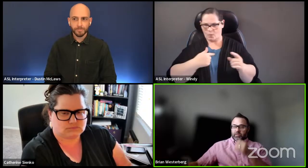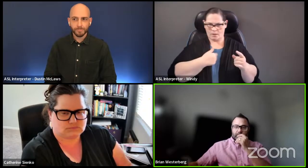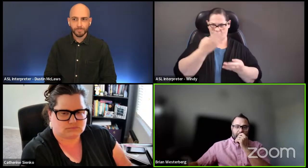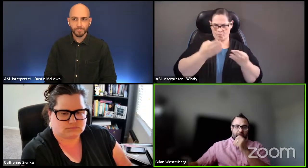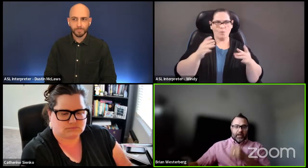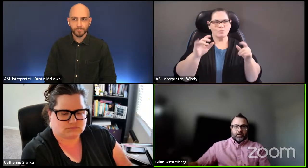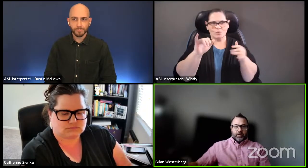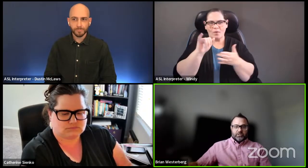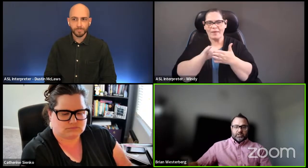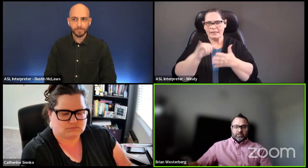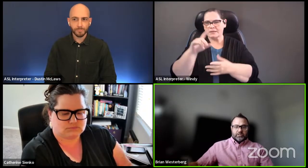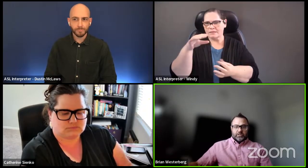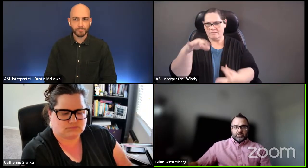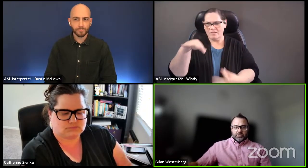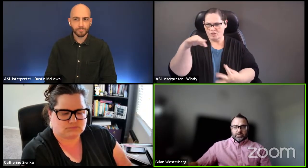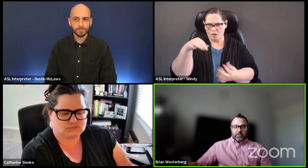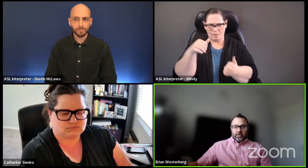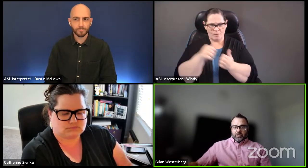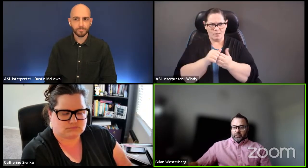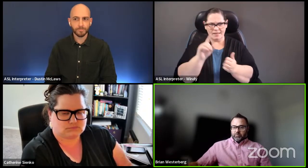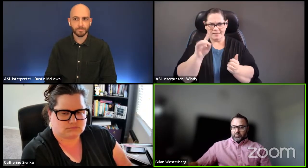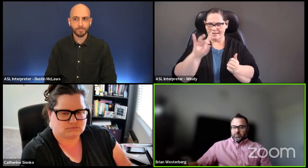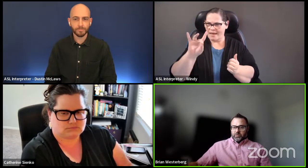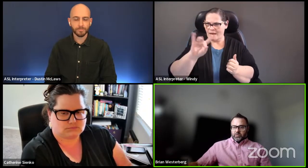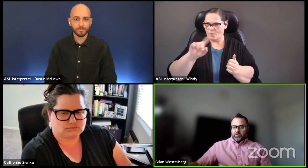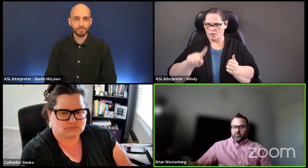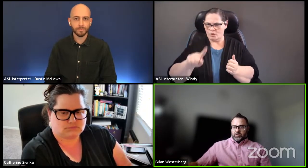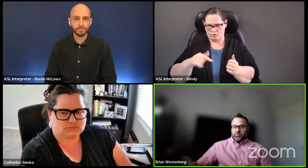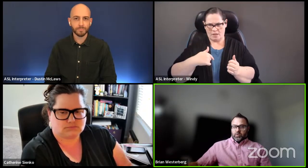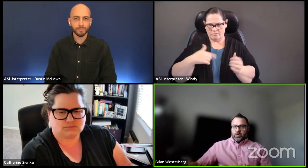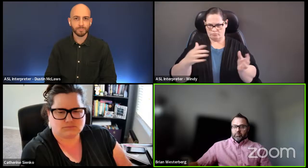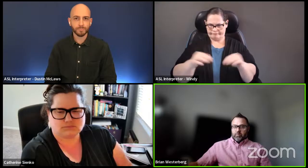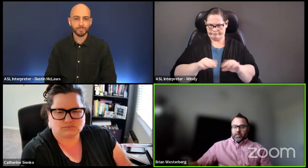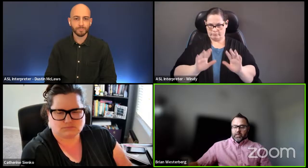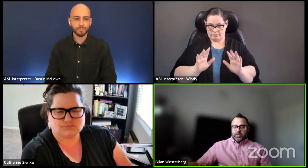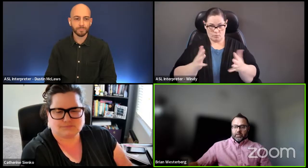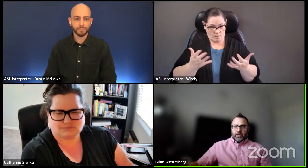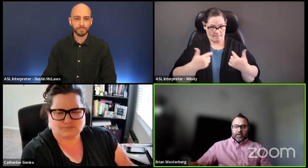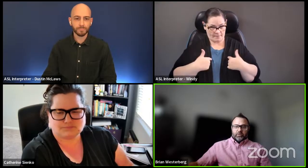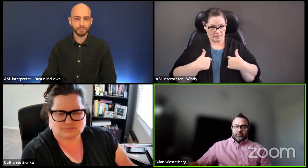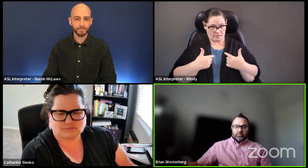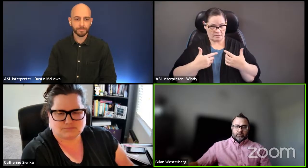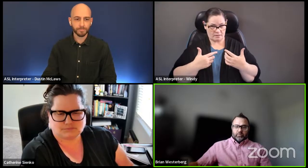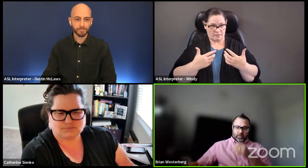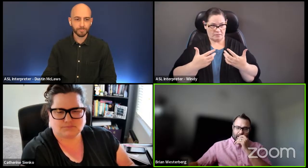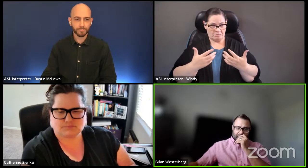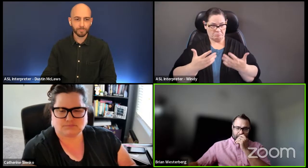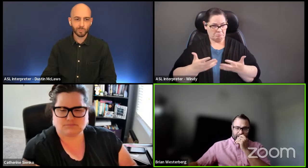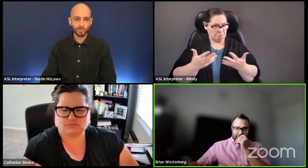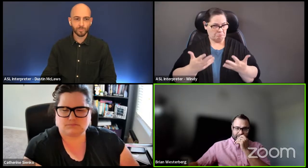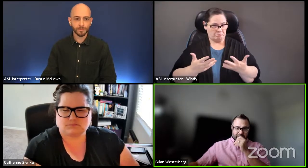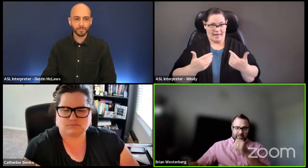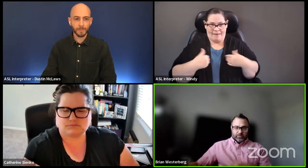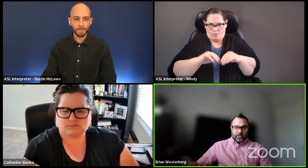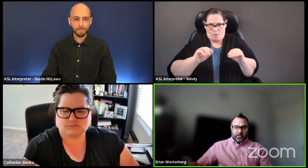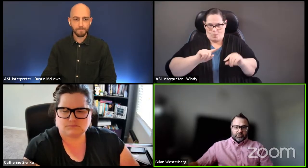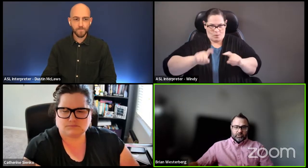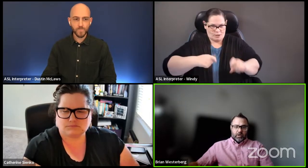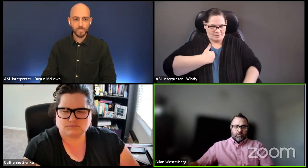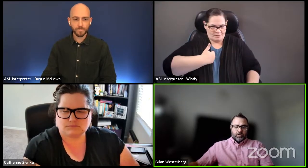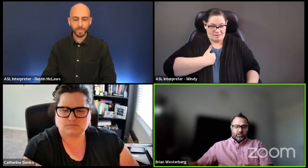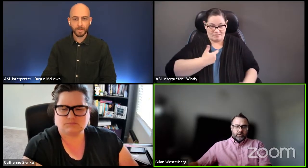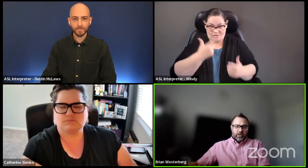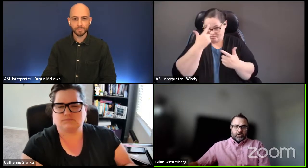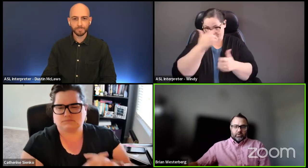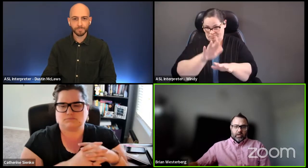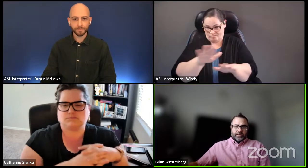seeing with the 8 questions. Do you want me, I don't really have any questions. It's really up to